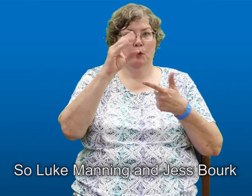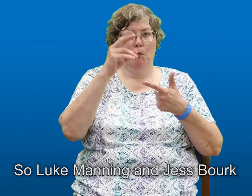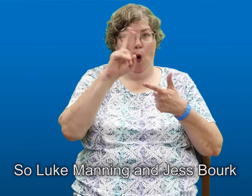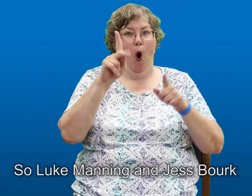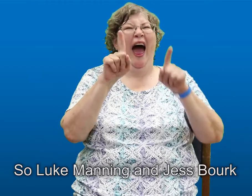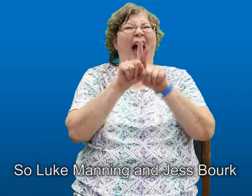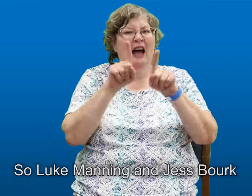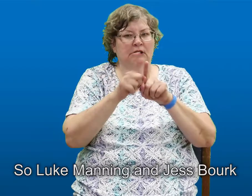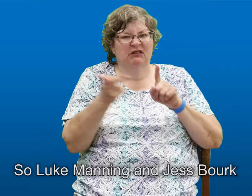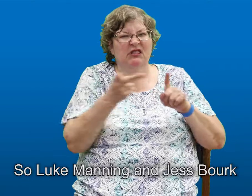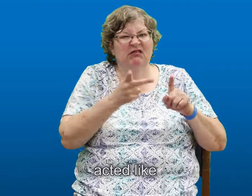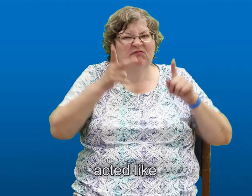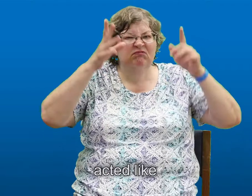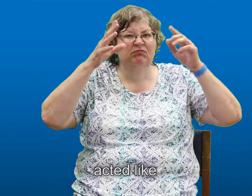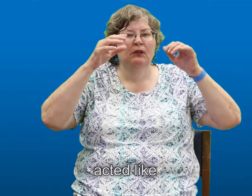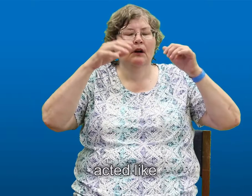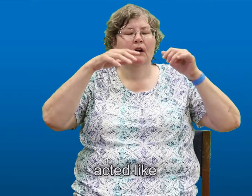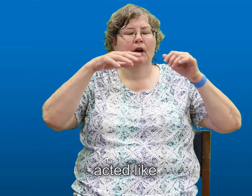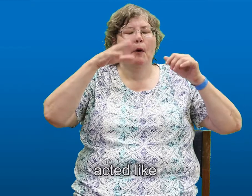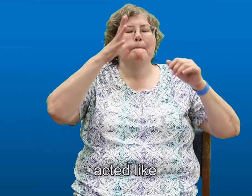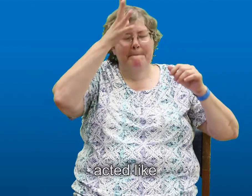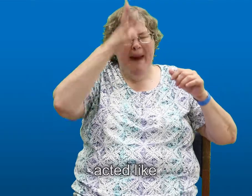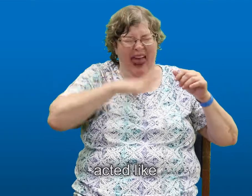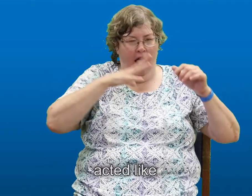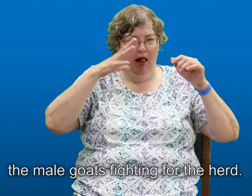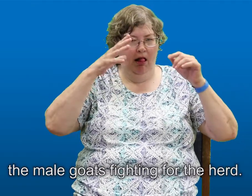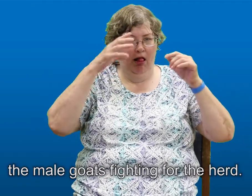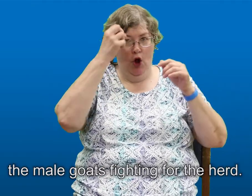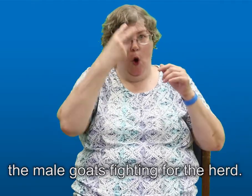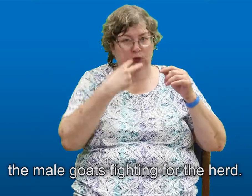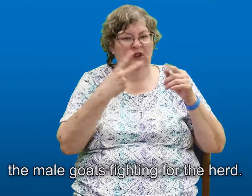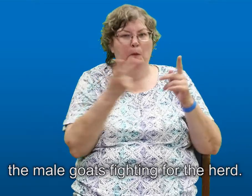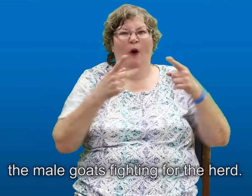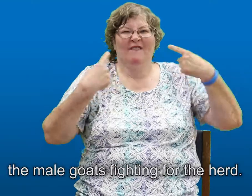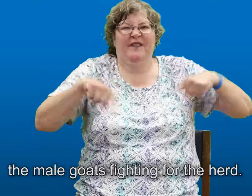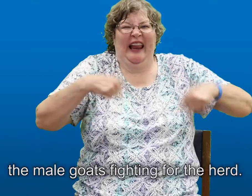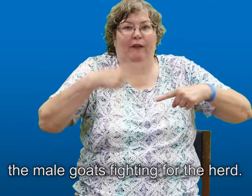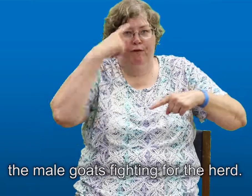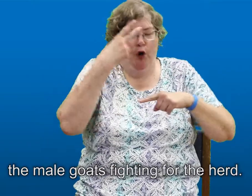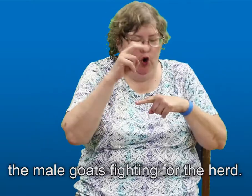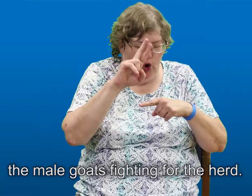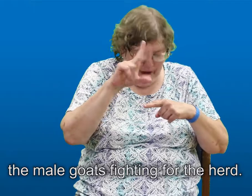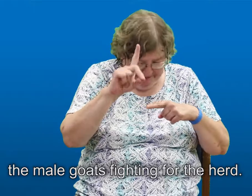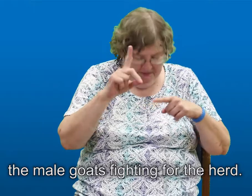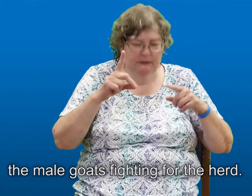Jesse Bork acted like the male goats fighting for the herd.